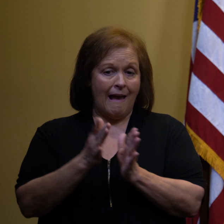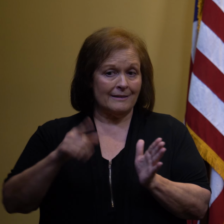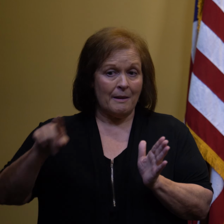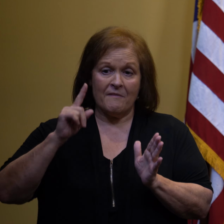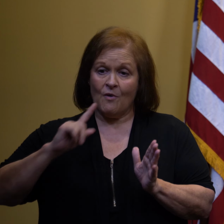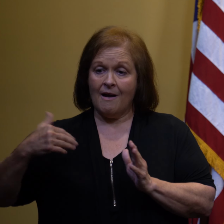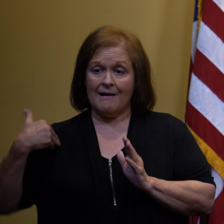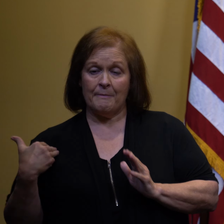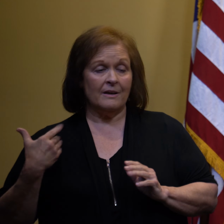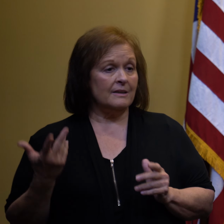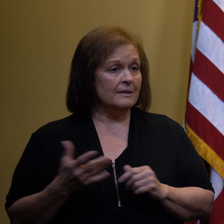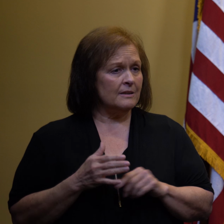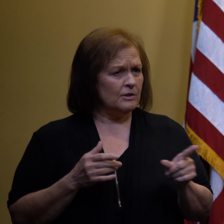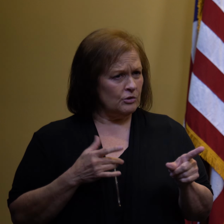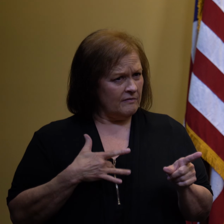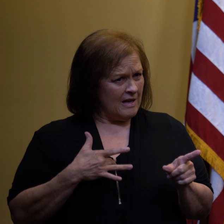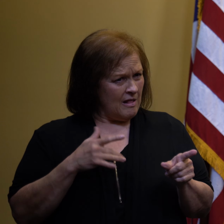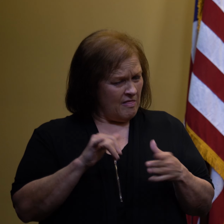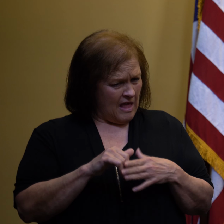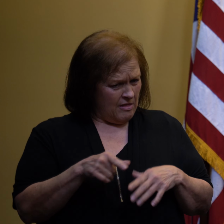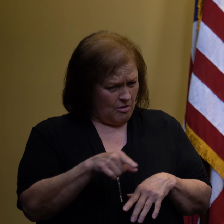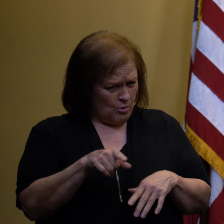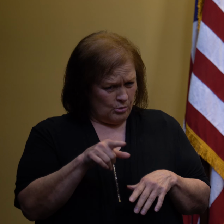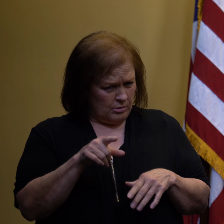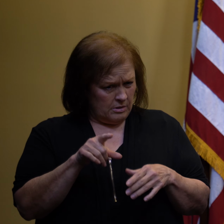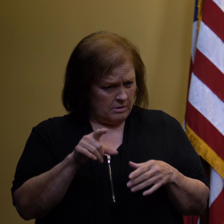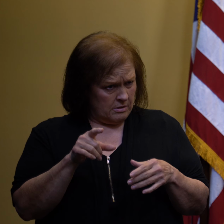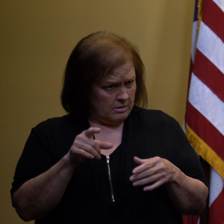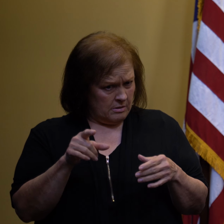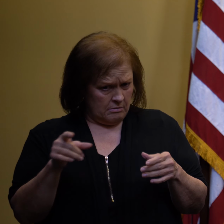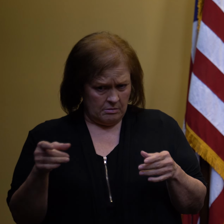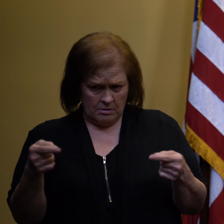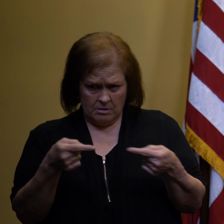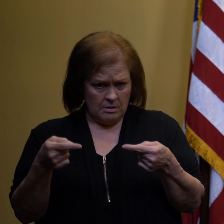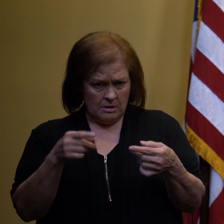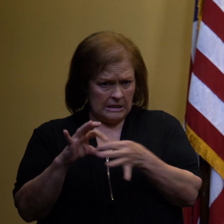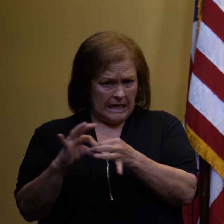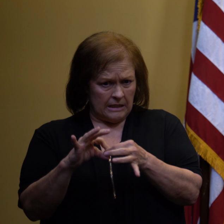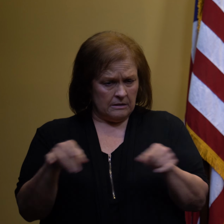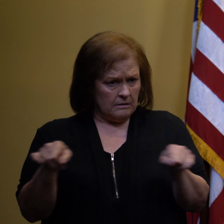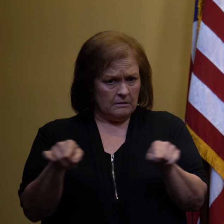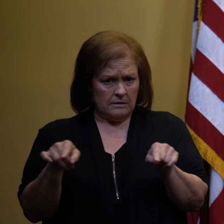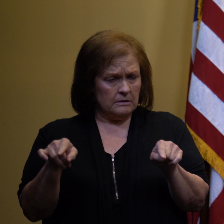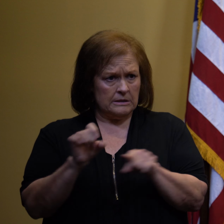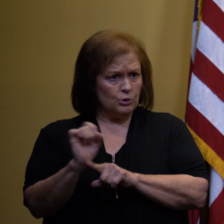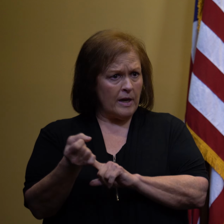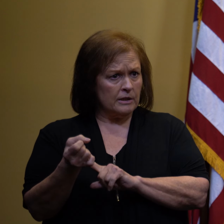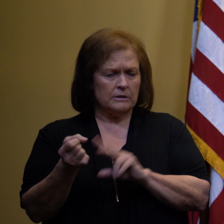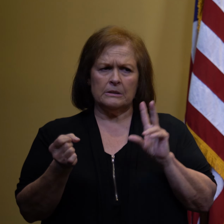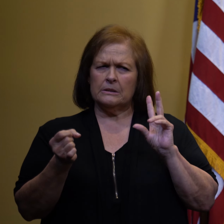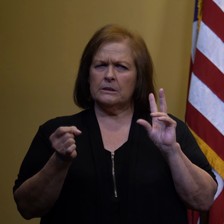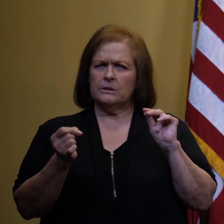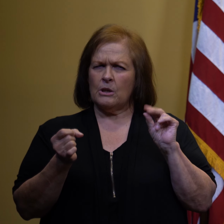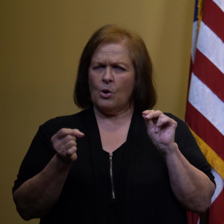And then one other thing, is there any reason to believe they could be connected in any way, the two incidents? To my knowledge, no, but again,